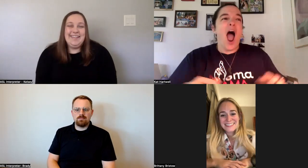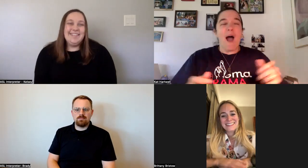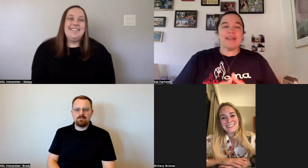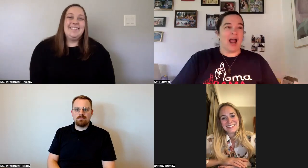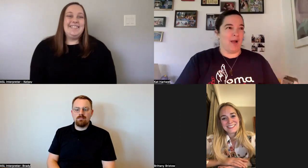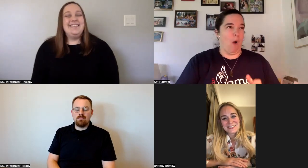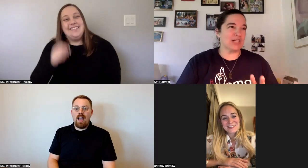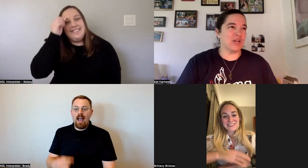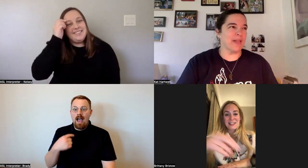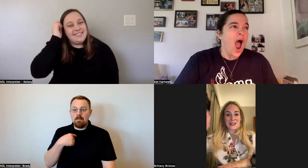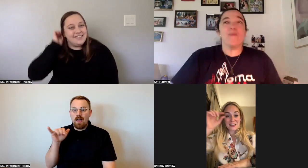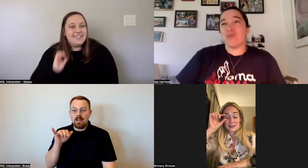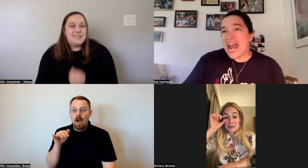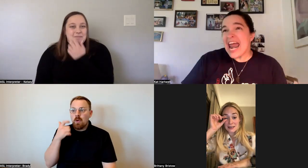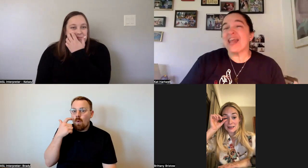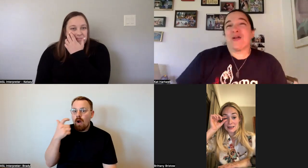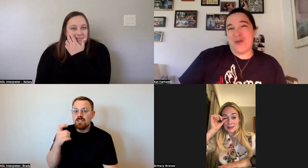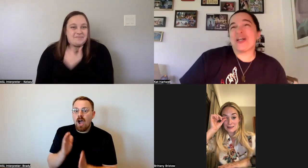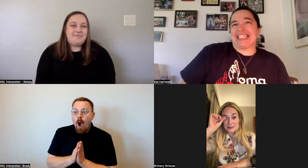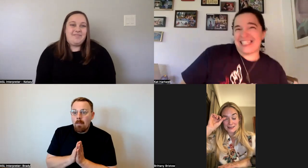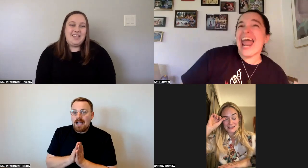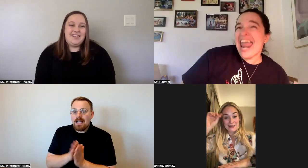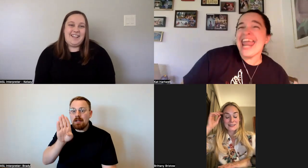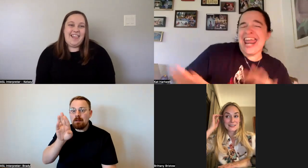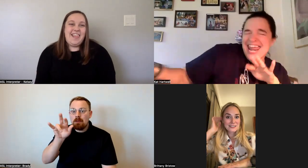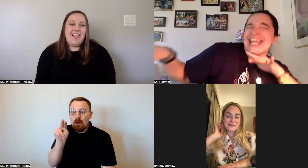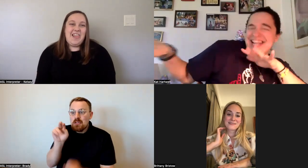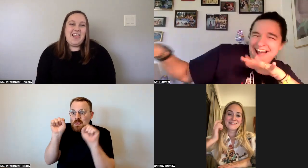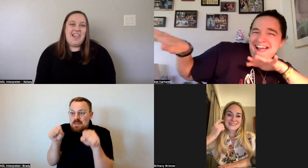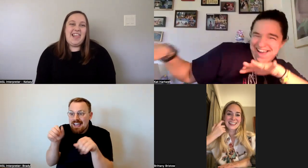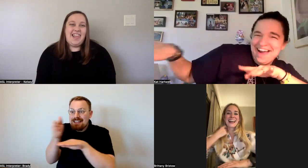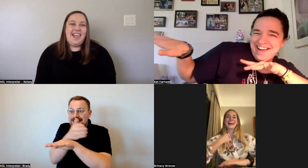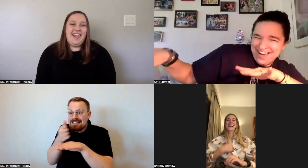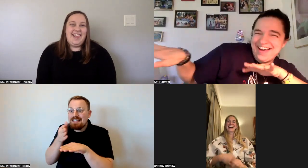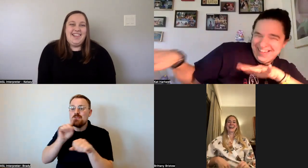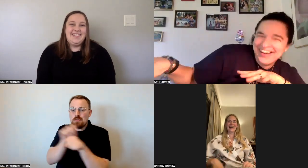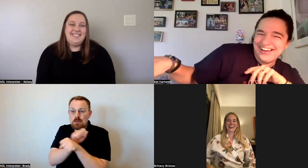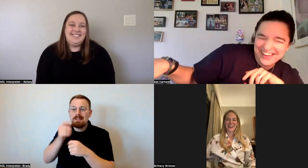Yeah, but I'll be like watching. Brad, you can sing.